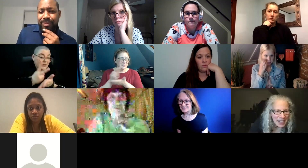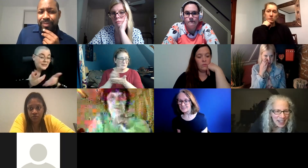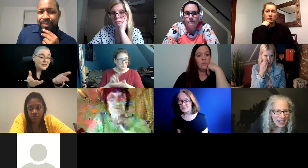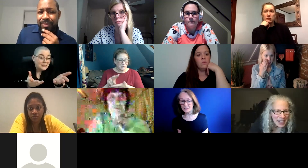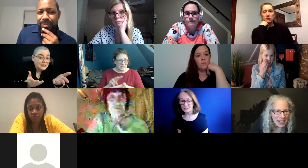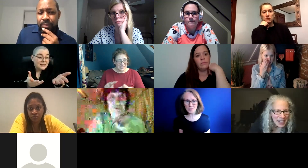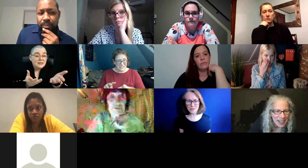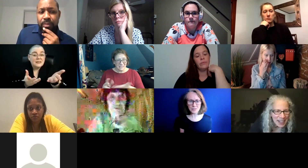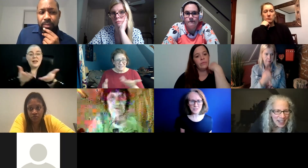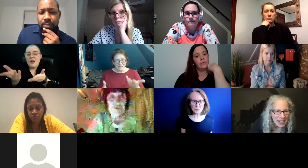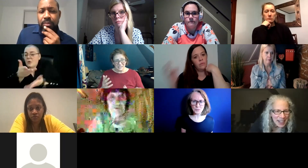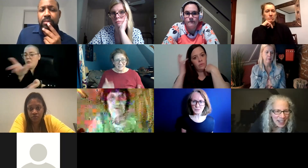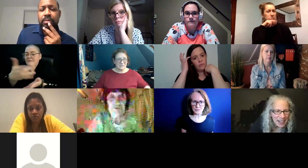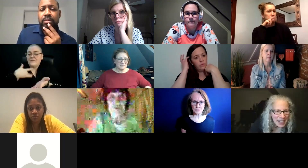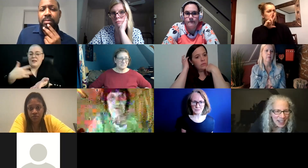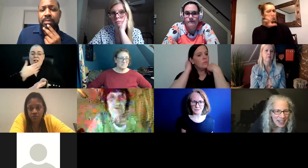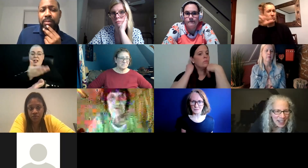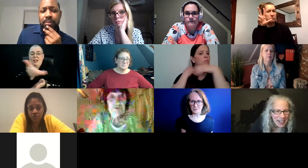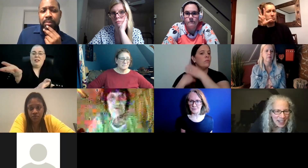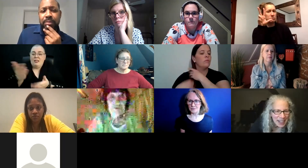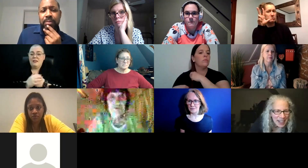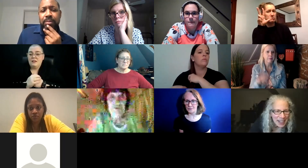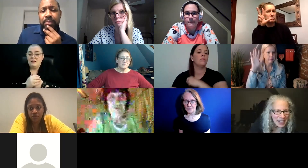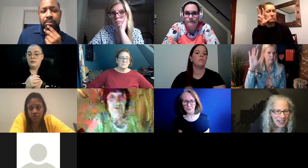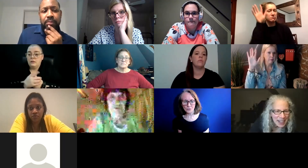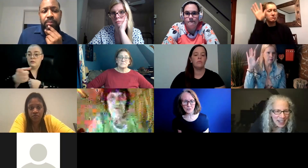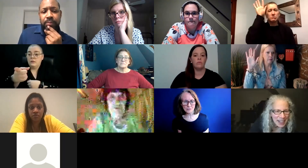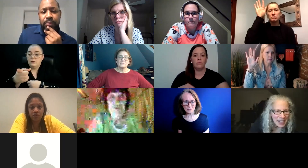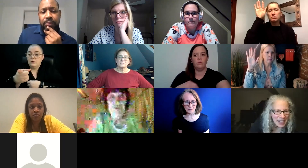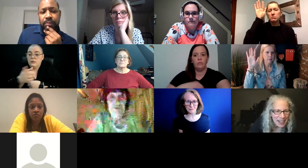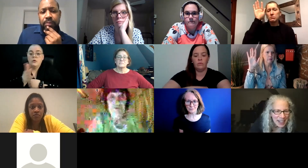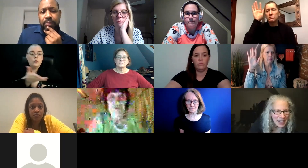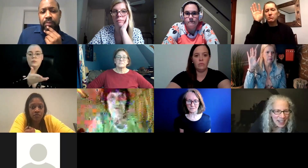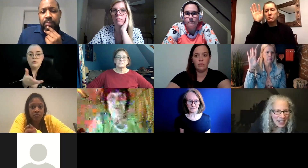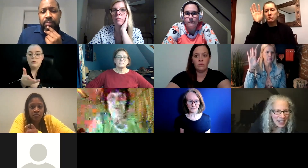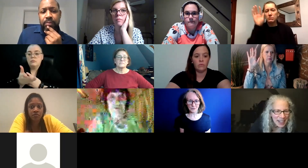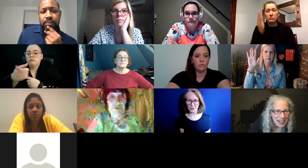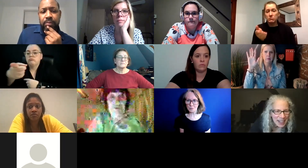Tina's saying, how about every couple of weeks? What do you guys think? Other comments?